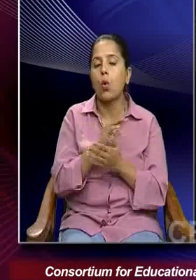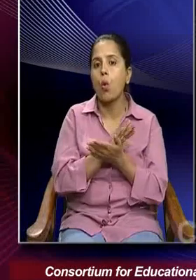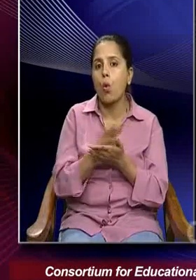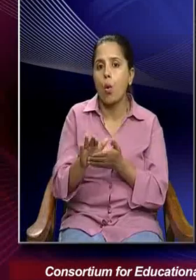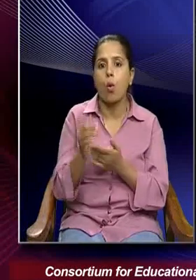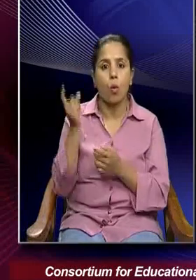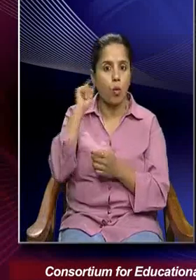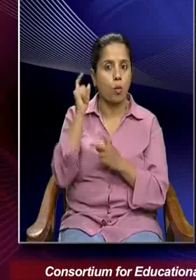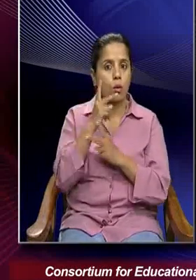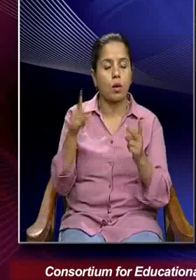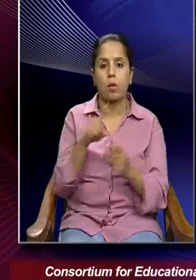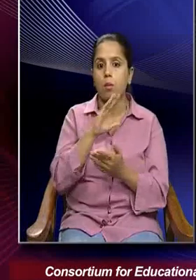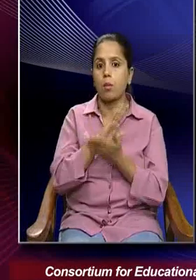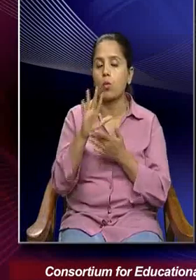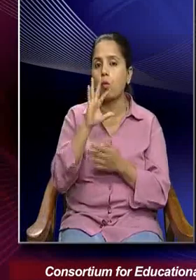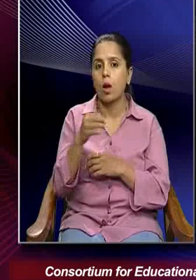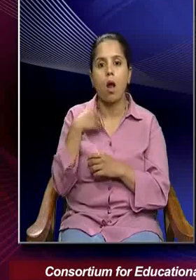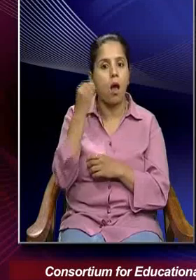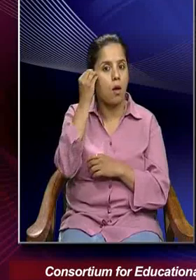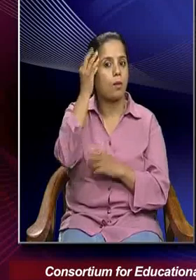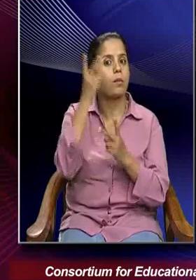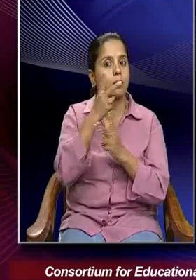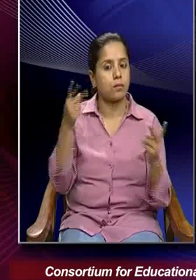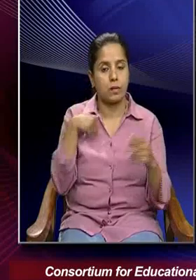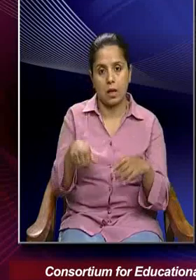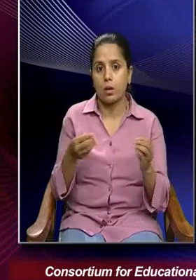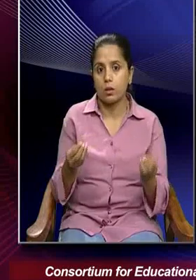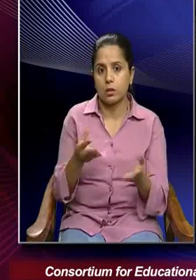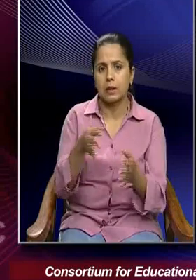or pure awareness. So we start from